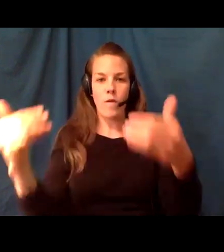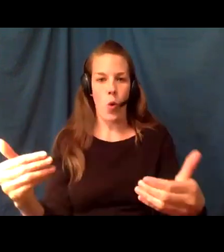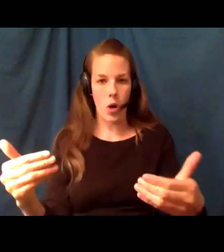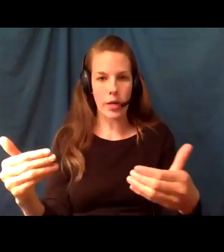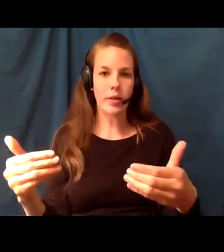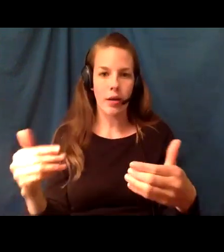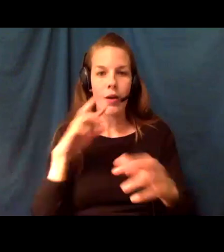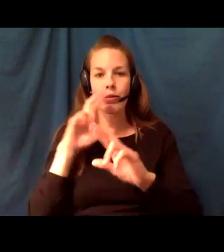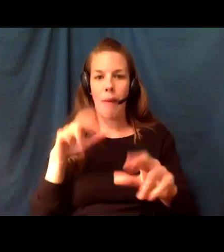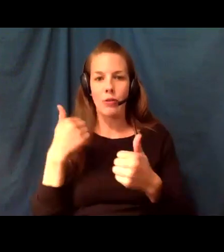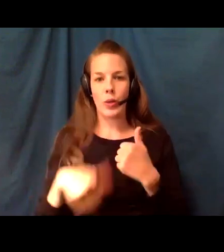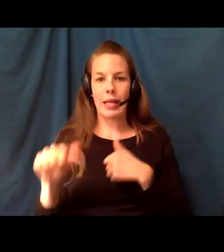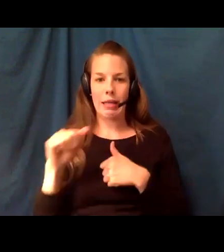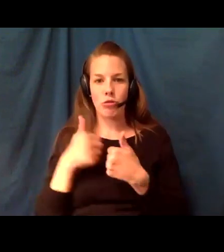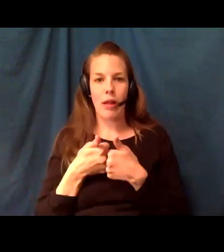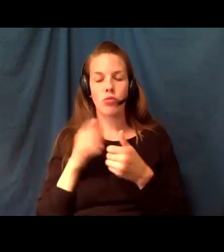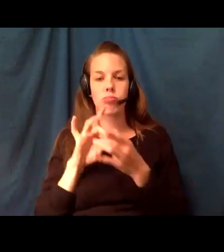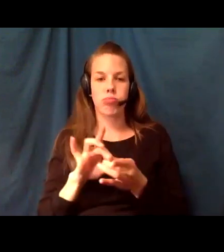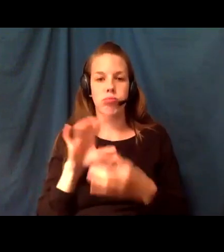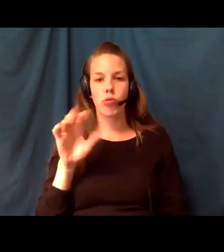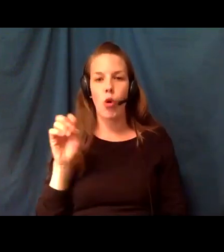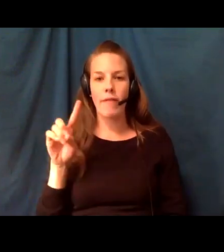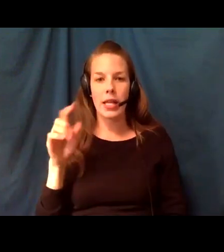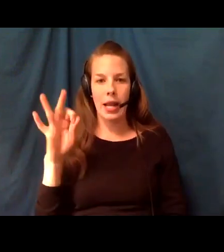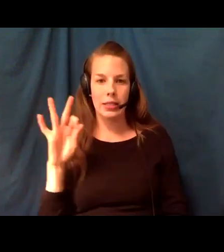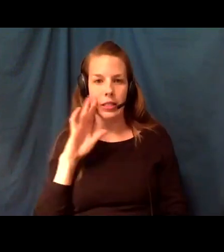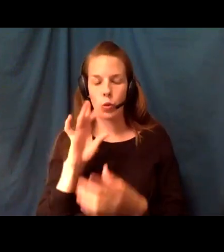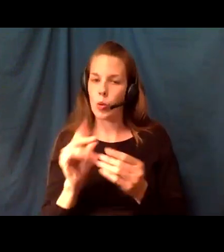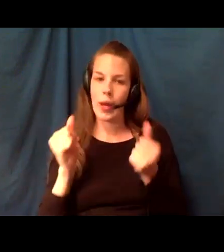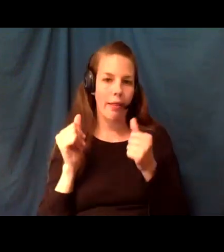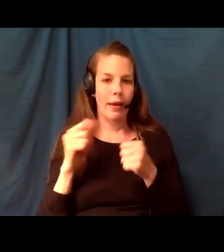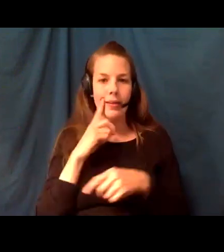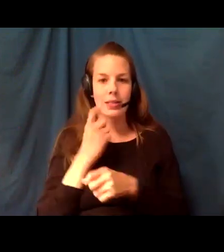to any challenges related to COVID-19 quickly and safely.